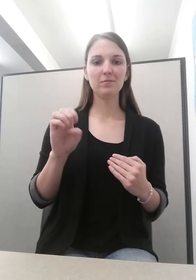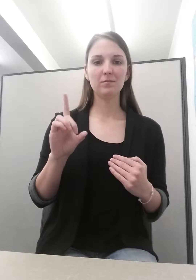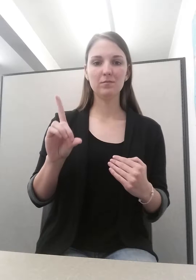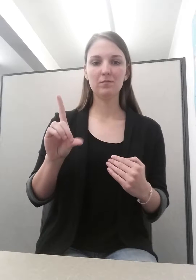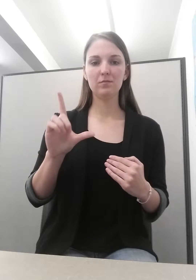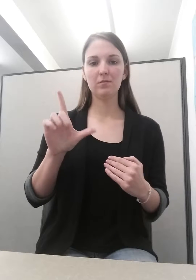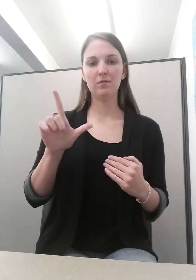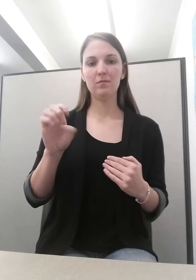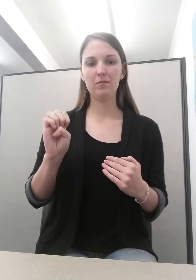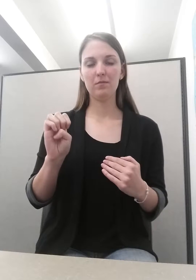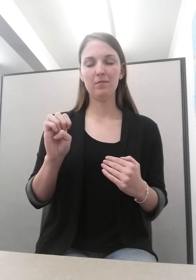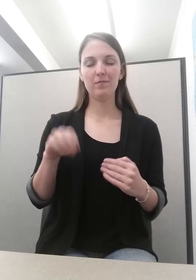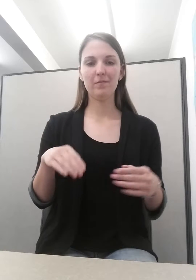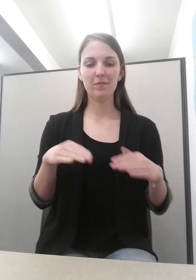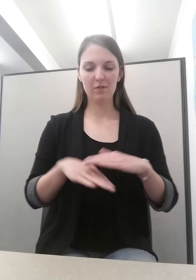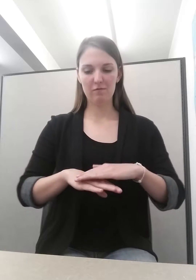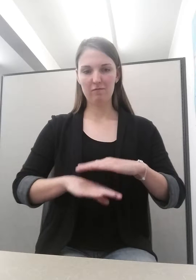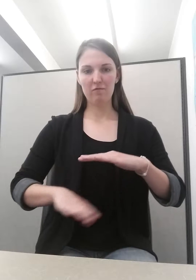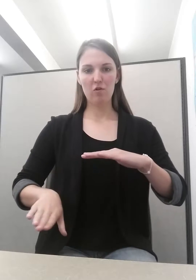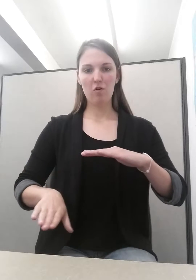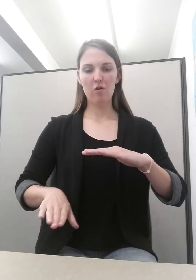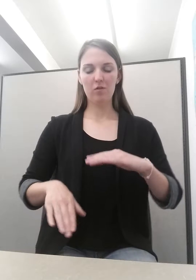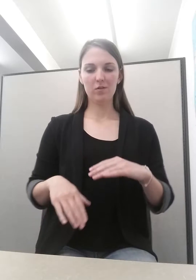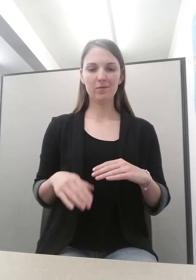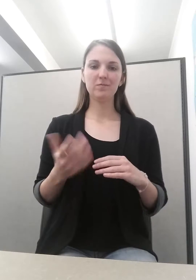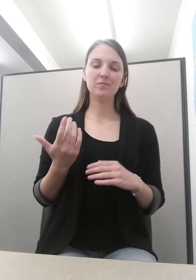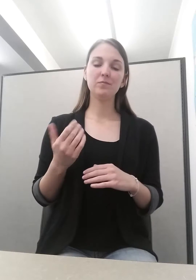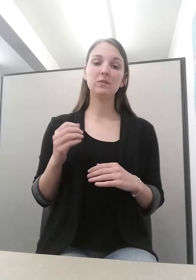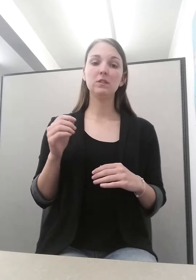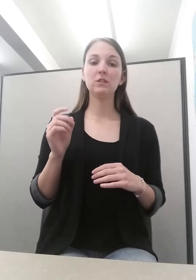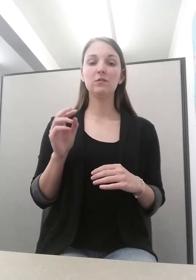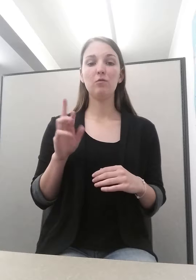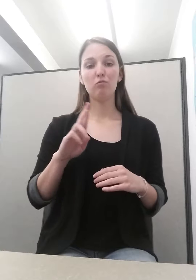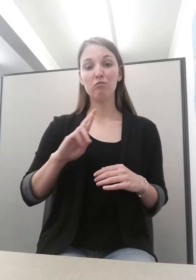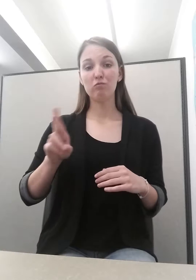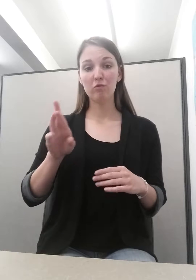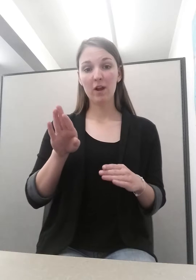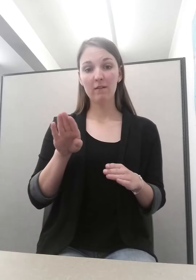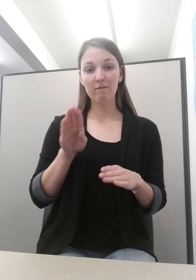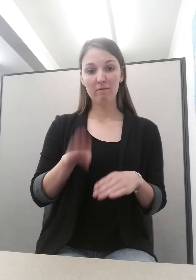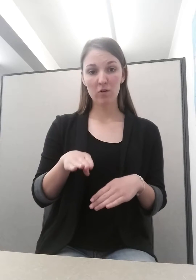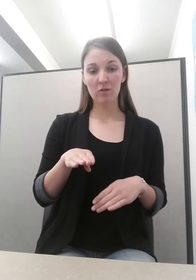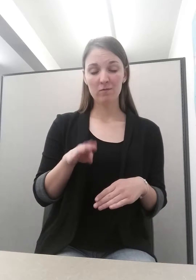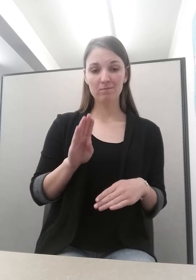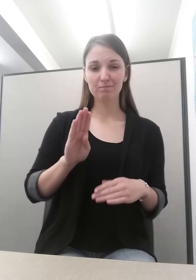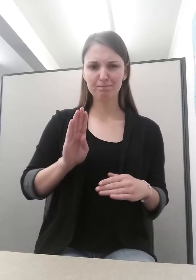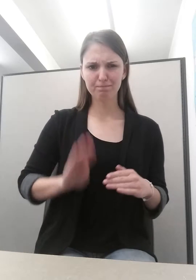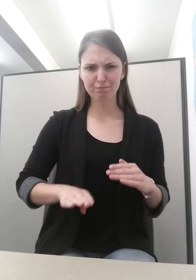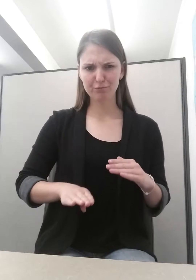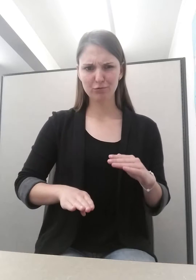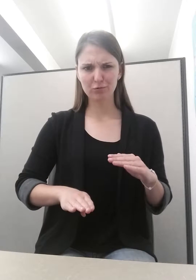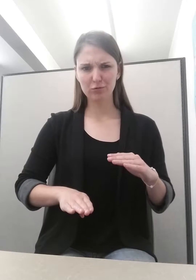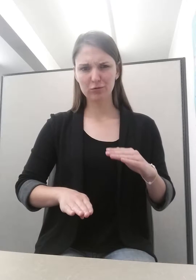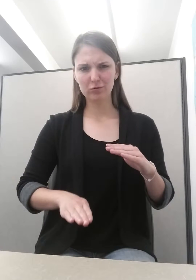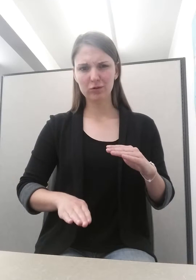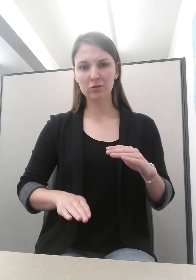object is you have to mash the pedal with your right foot while holding the fabric with two